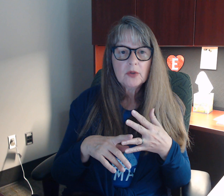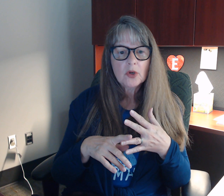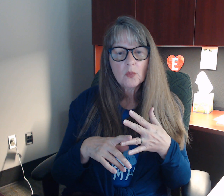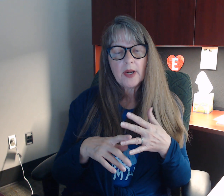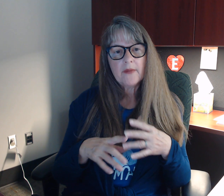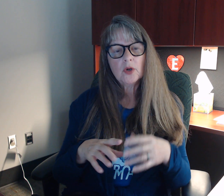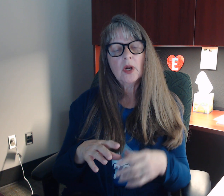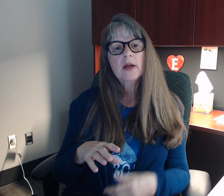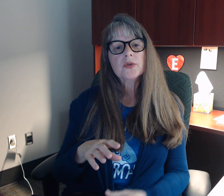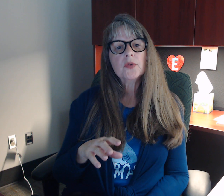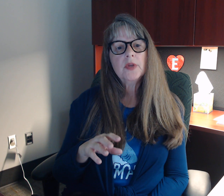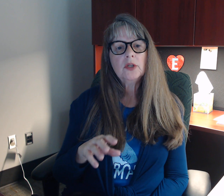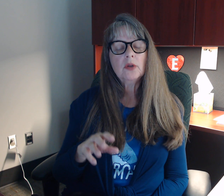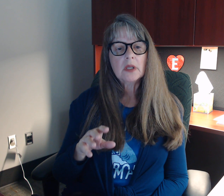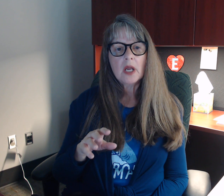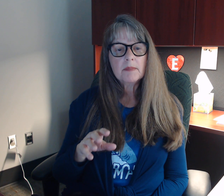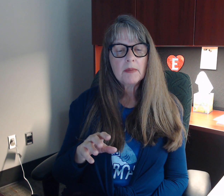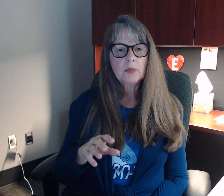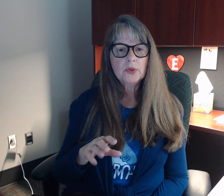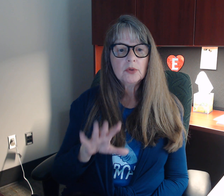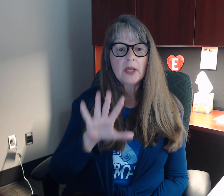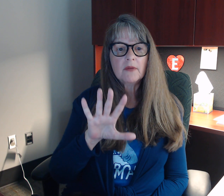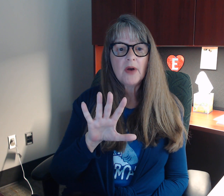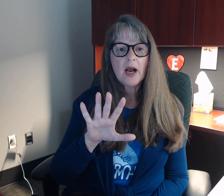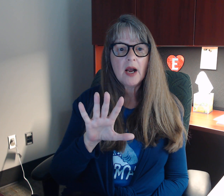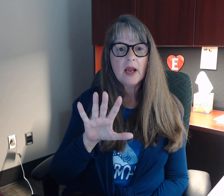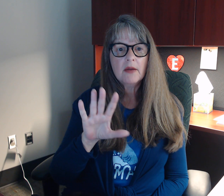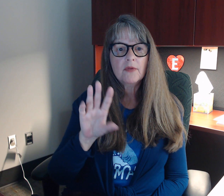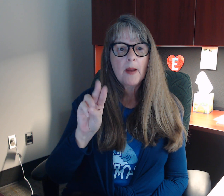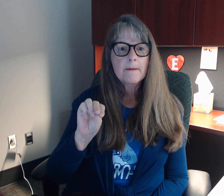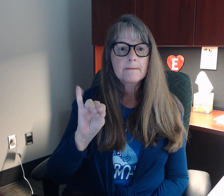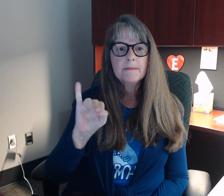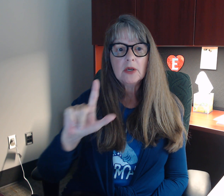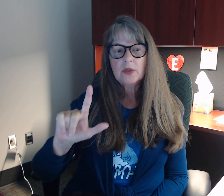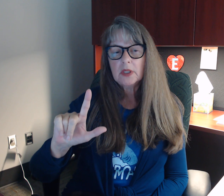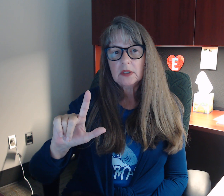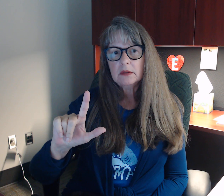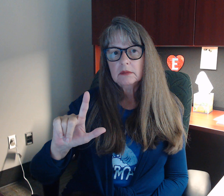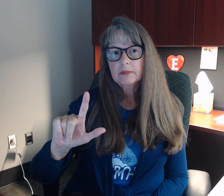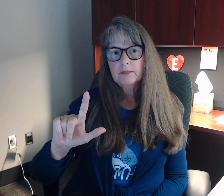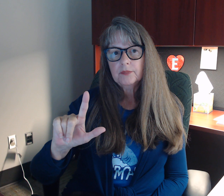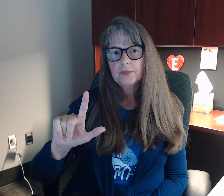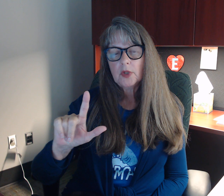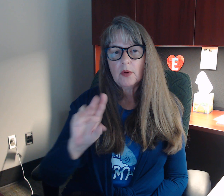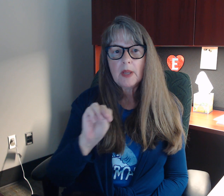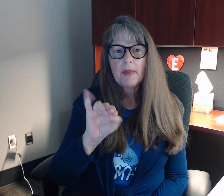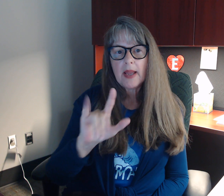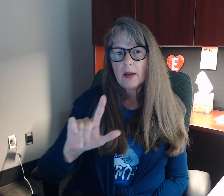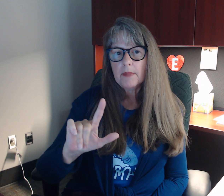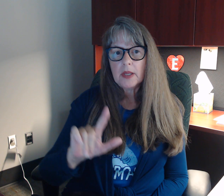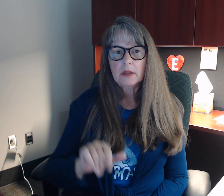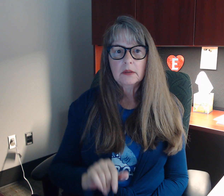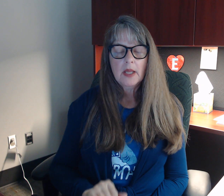or whatever. So then a lot of people will do like 5 million, MIL, mil,